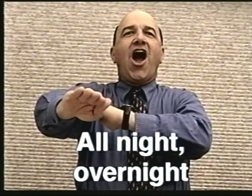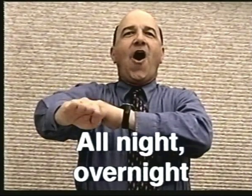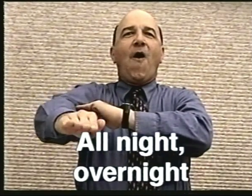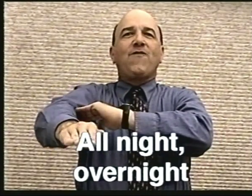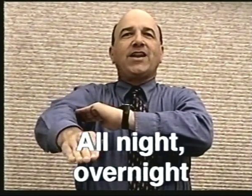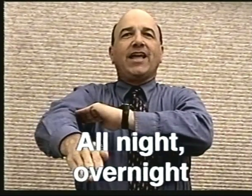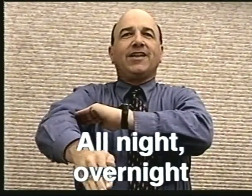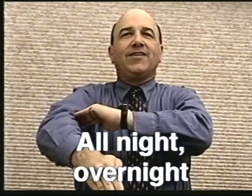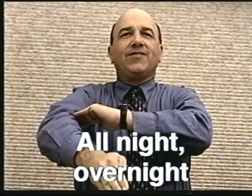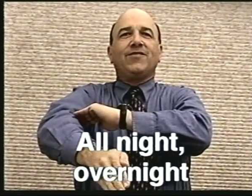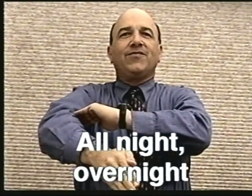Overnight.